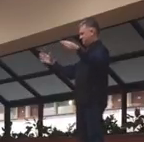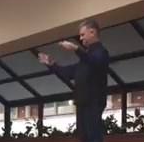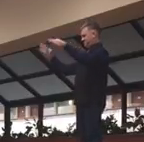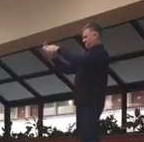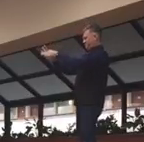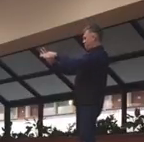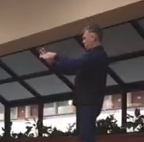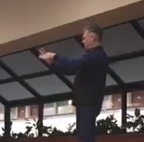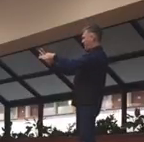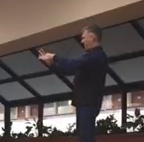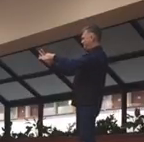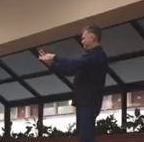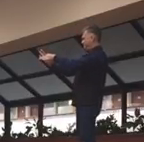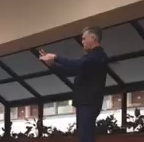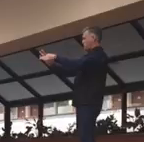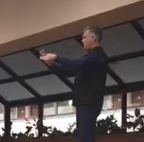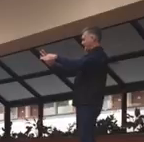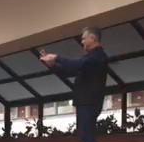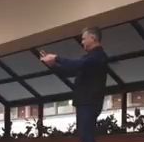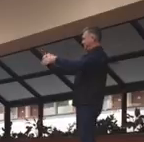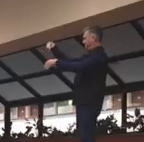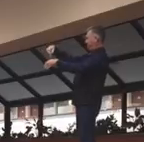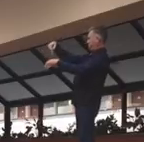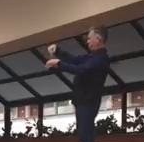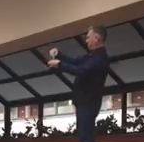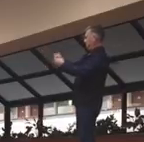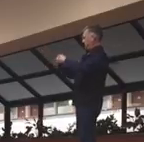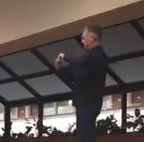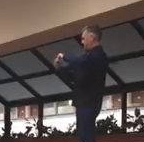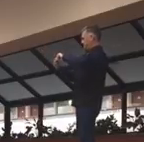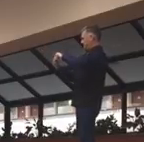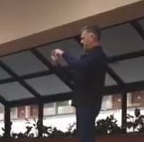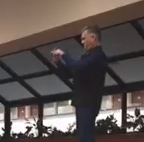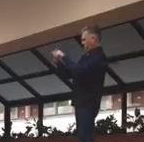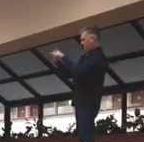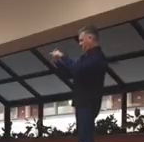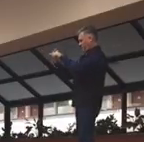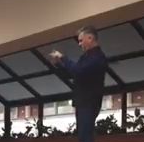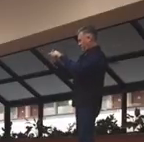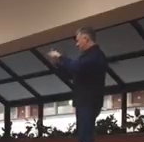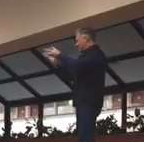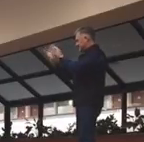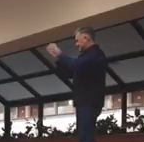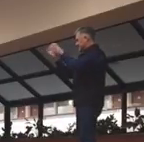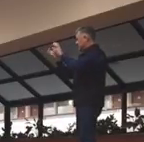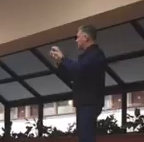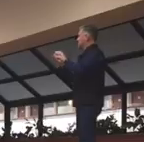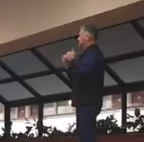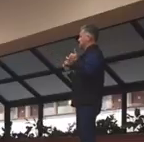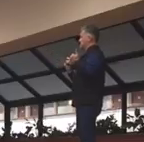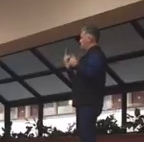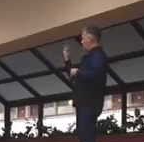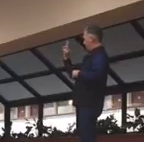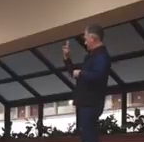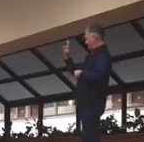RID has had this focus on certification and is focused on being a membership organization, and I feel like there's a conflict of interest in that.